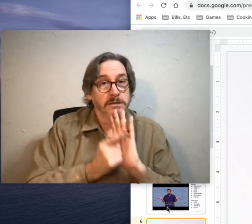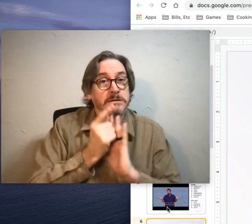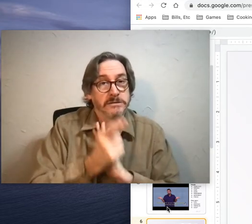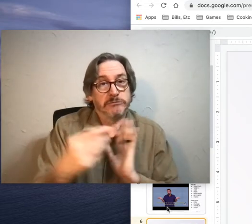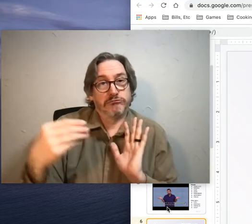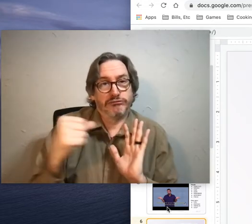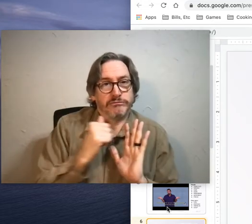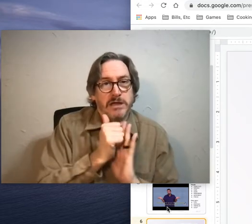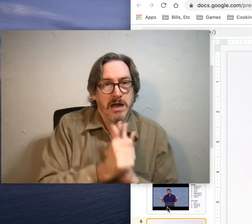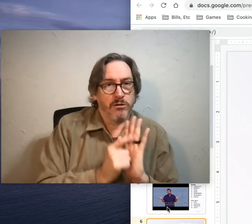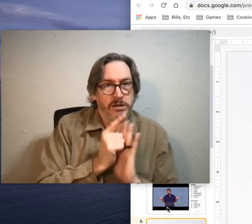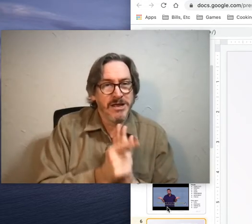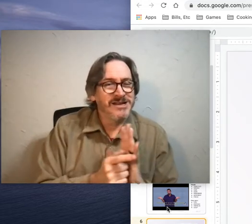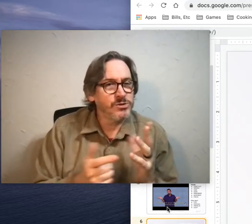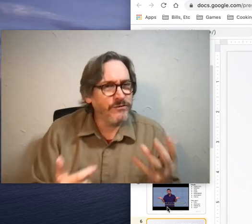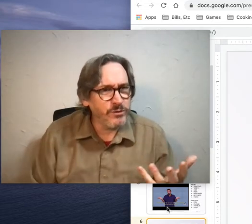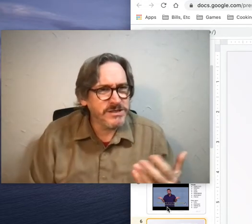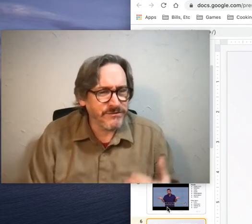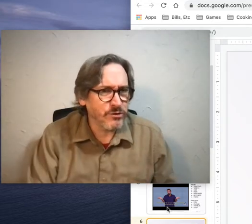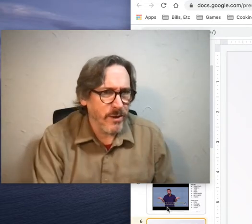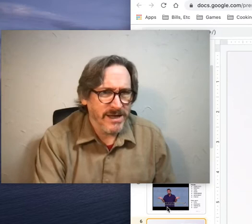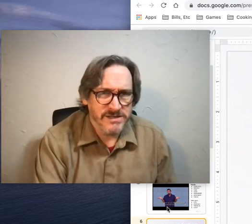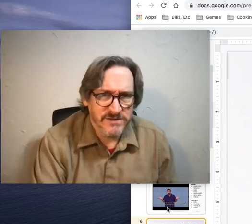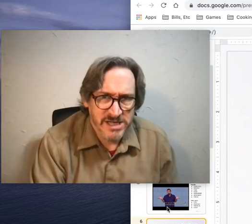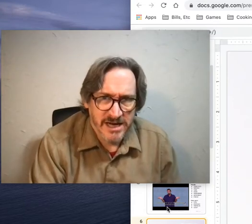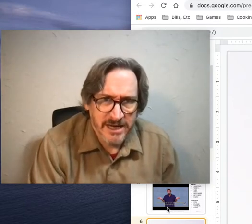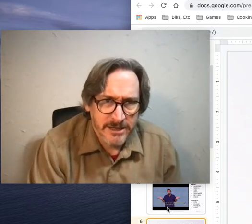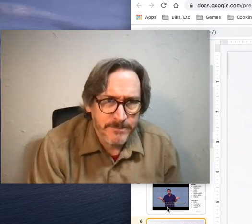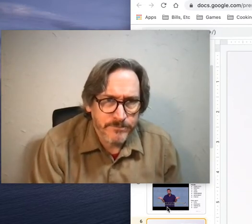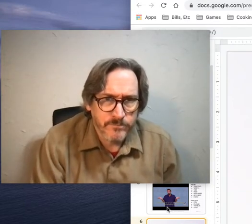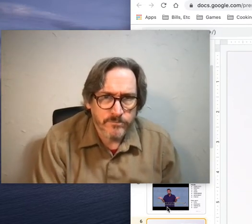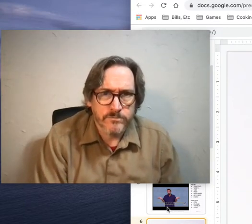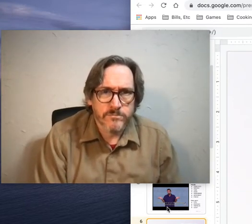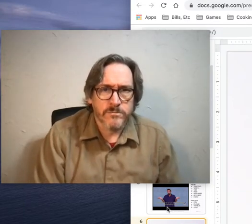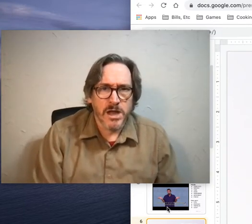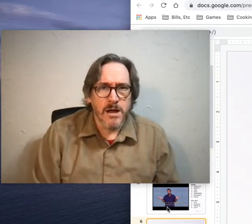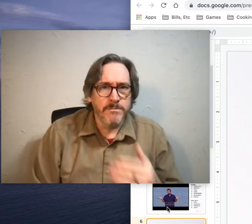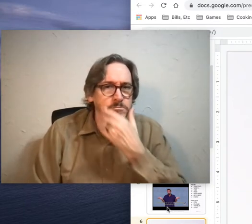hourly. So there are a few different ways of signing it.